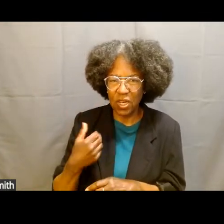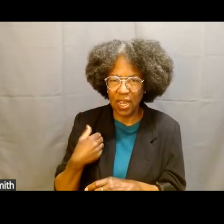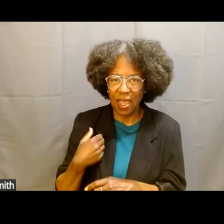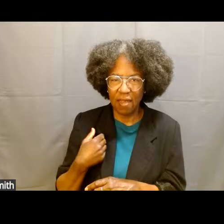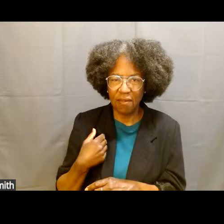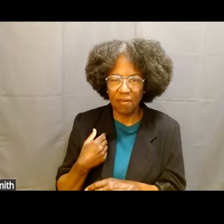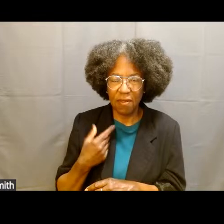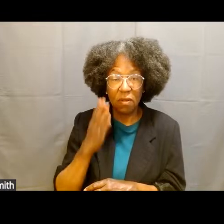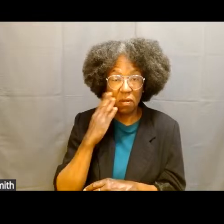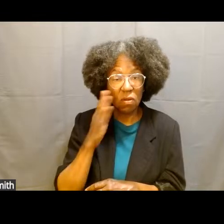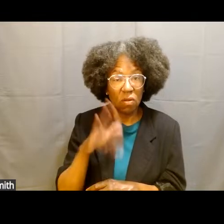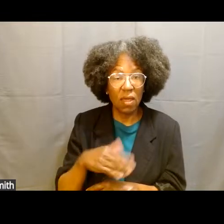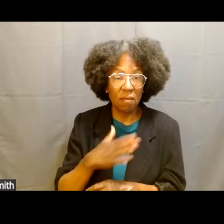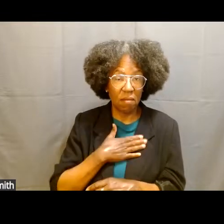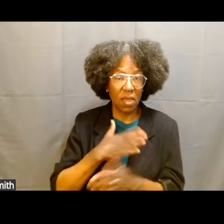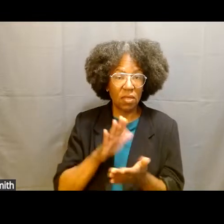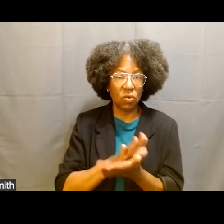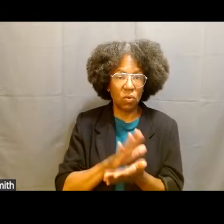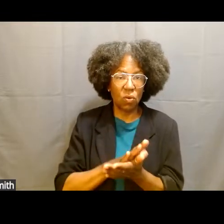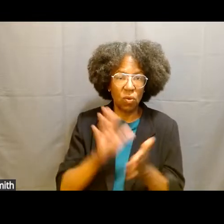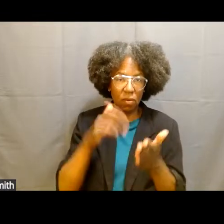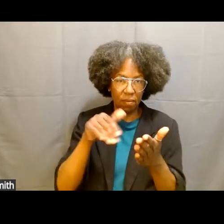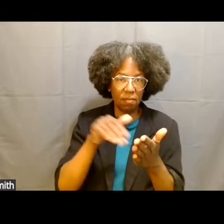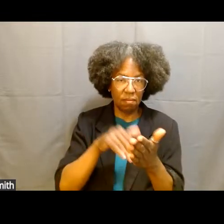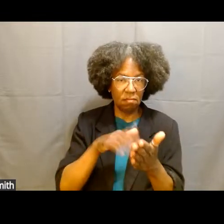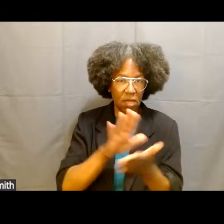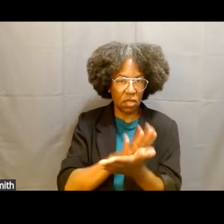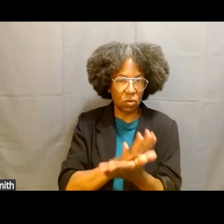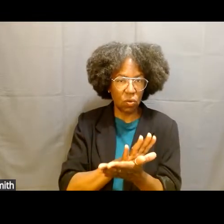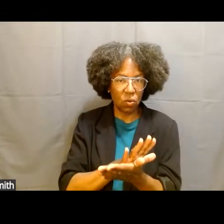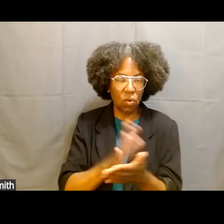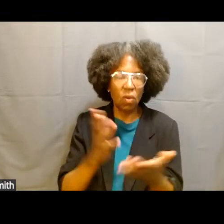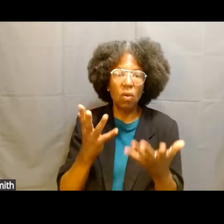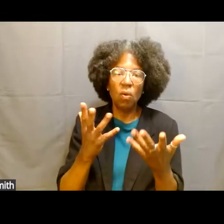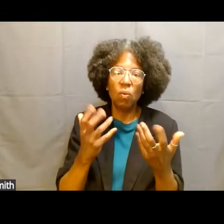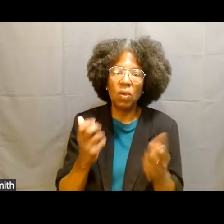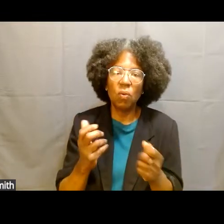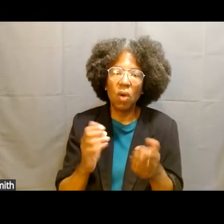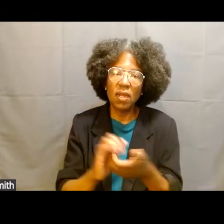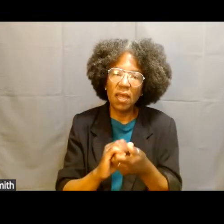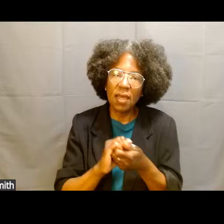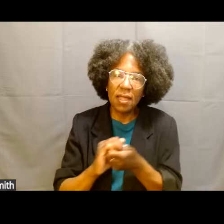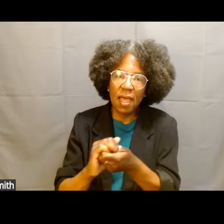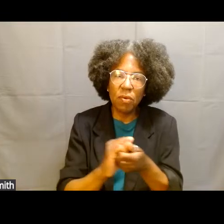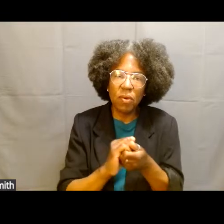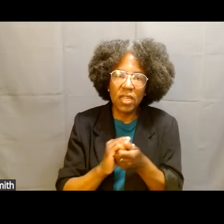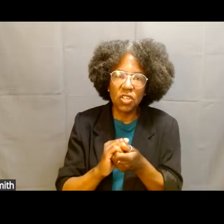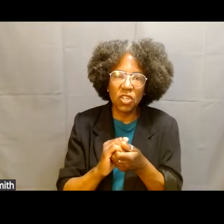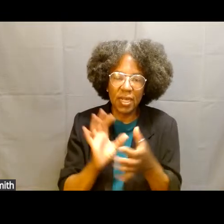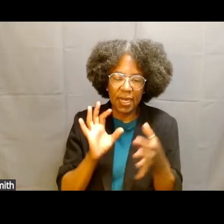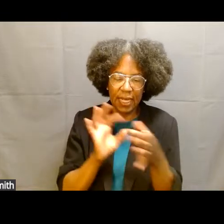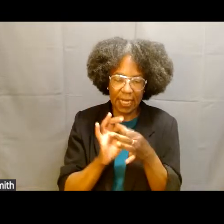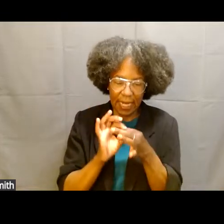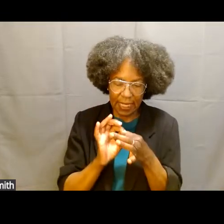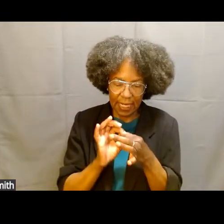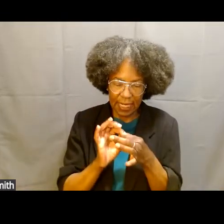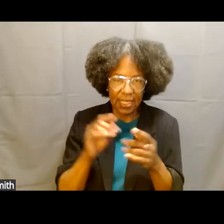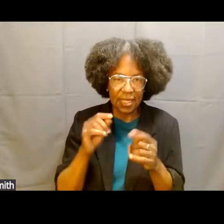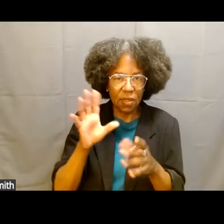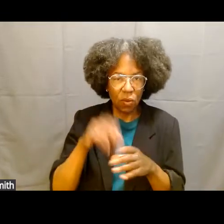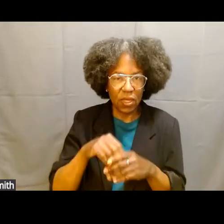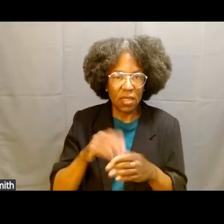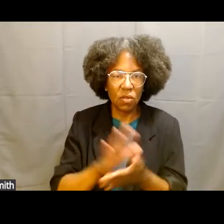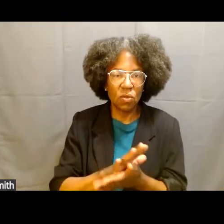school, for middle school, we want some sort of collaboration and connectedness in our school so that